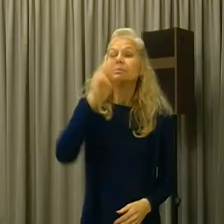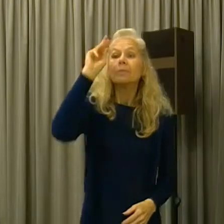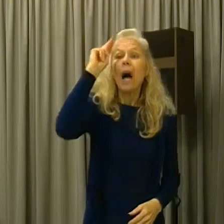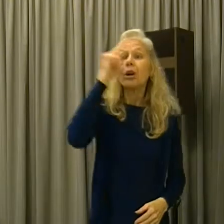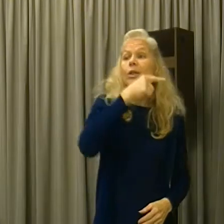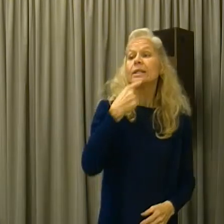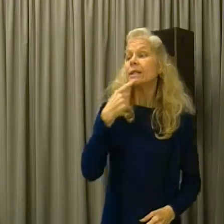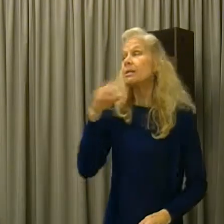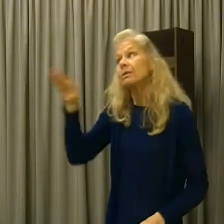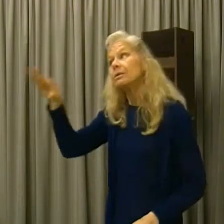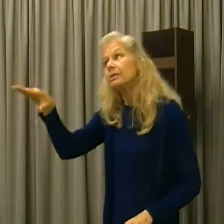shall be destroyed.